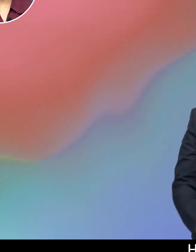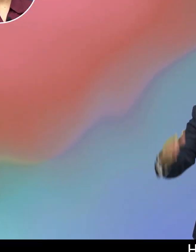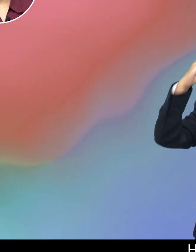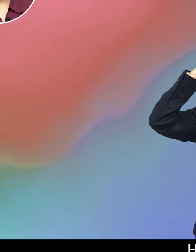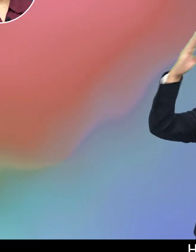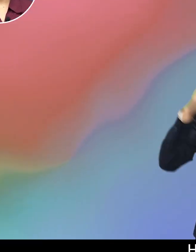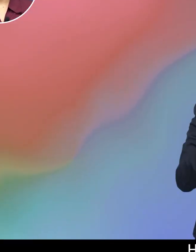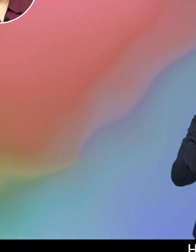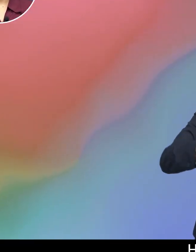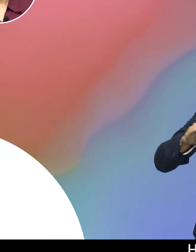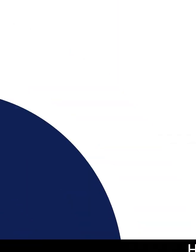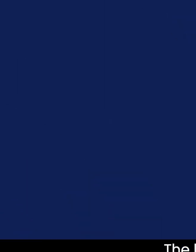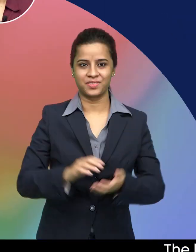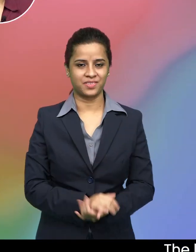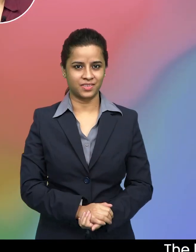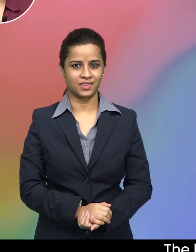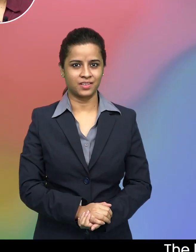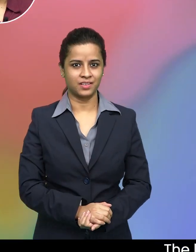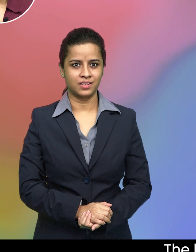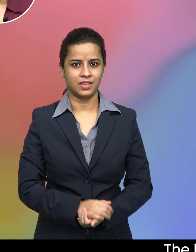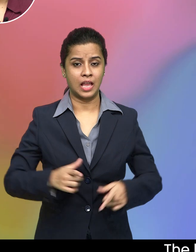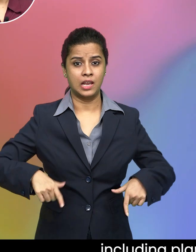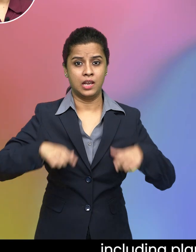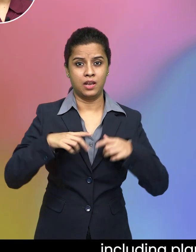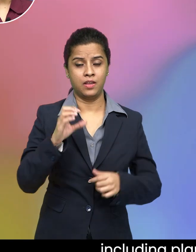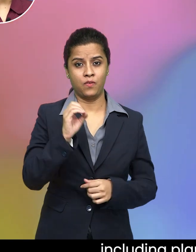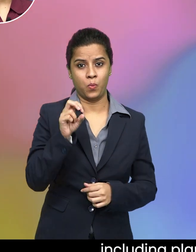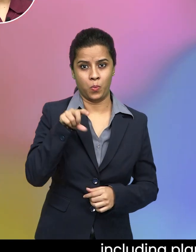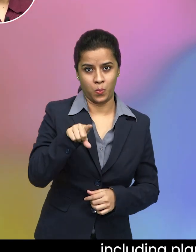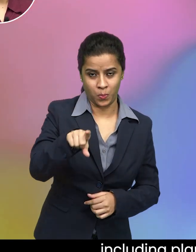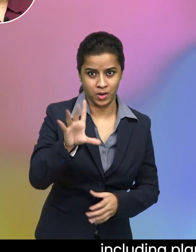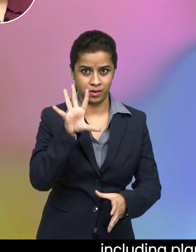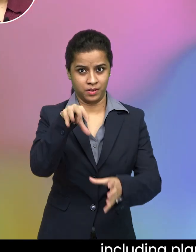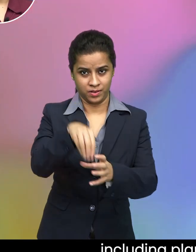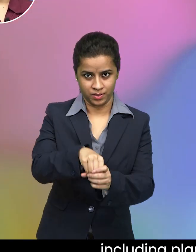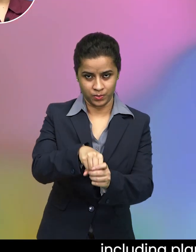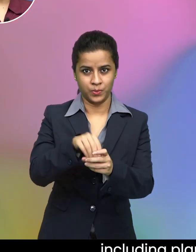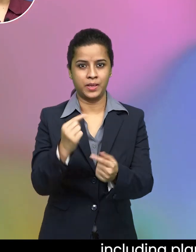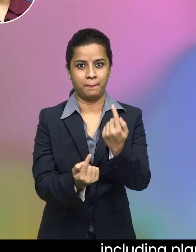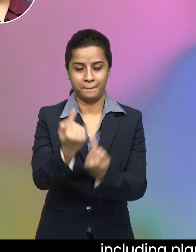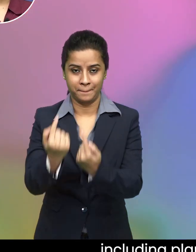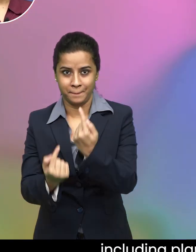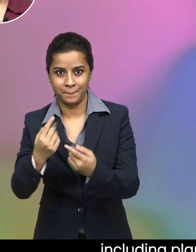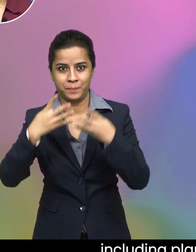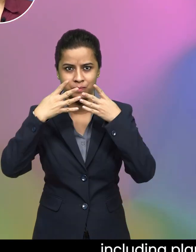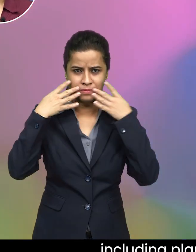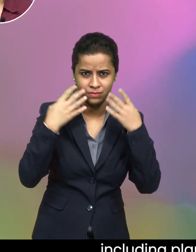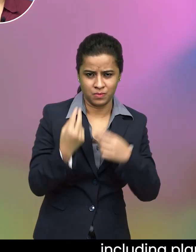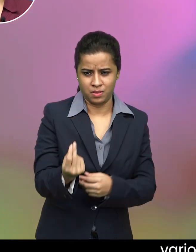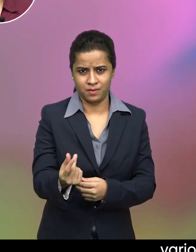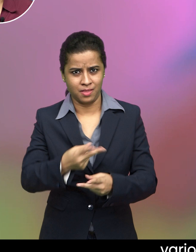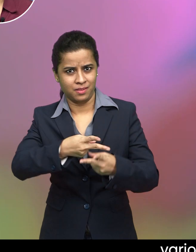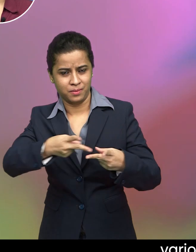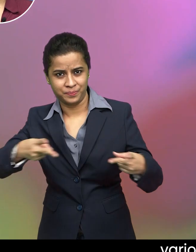Hello children! The living organisms, including plants and animals, carry